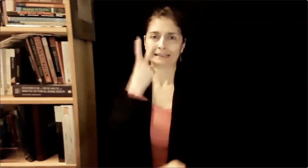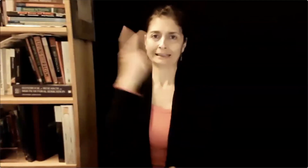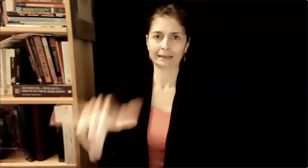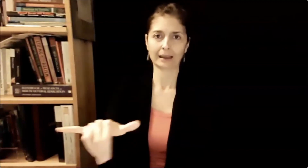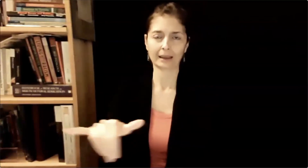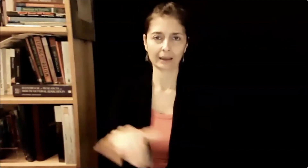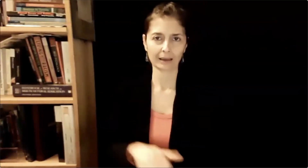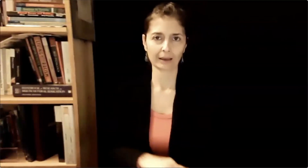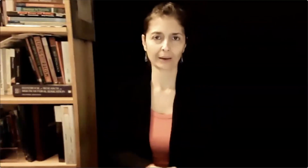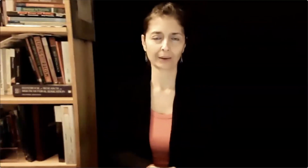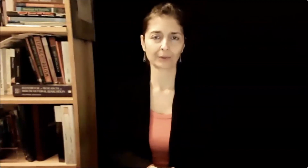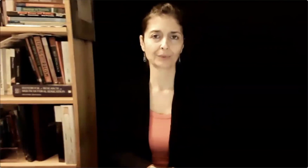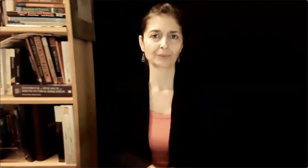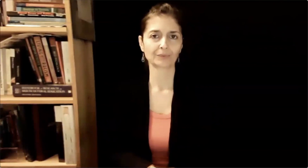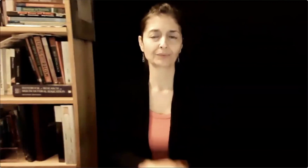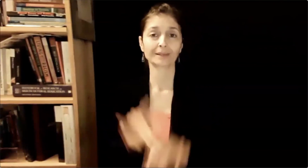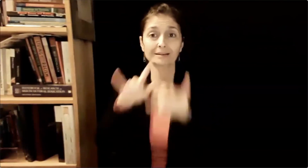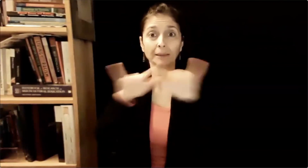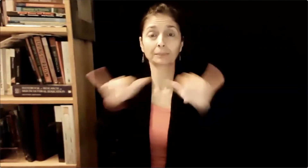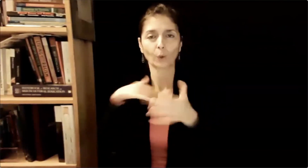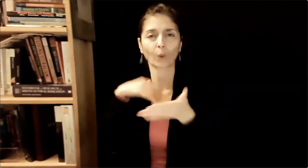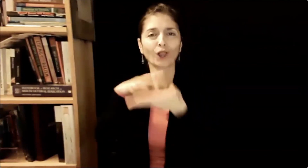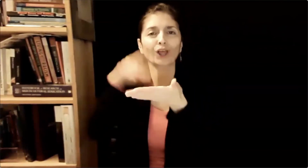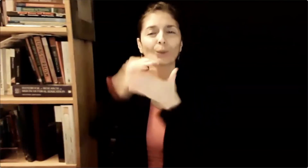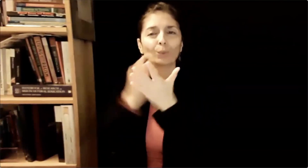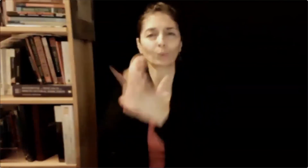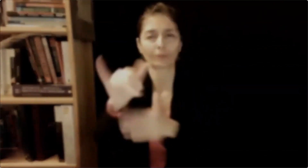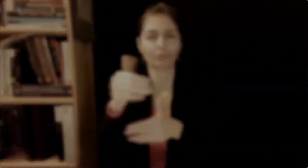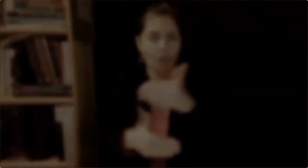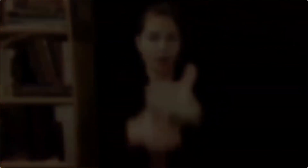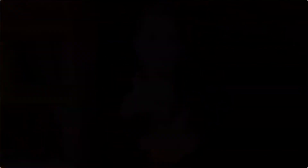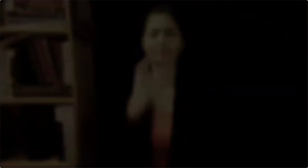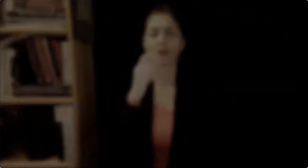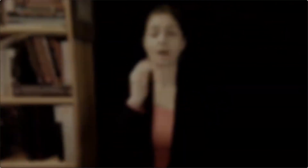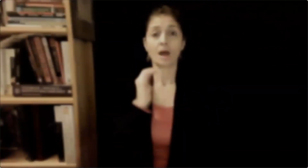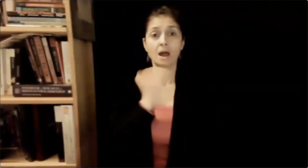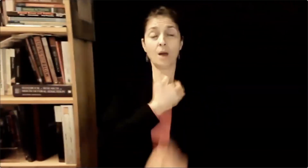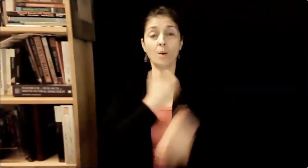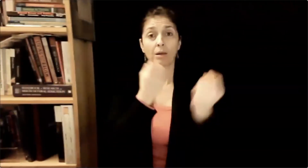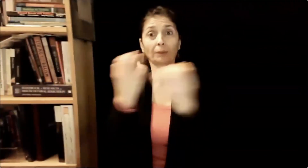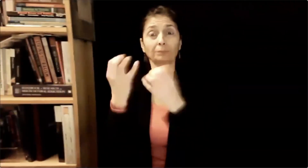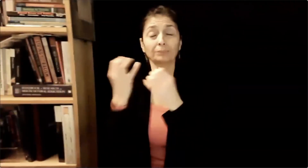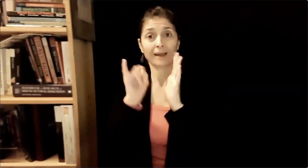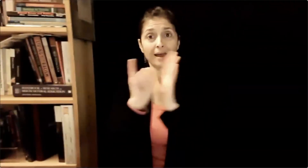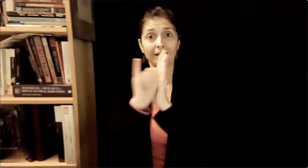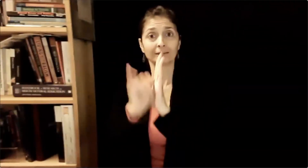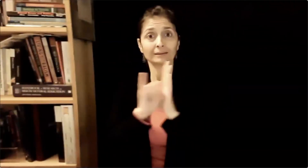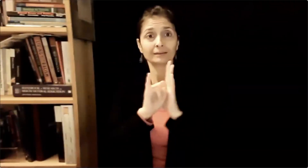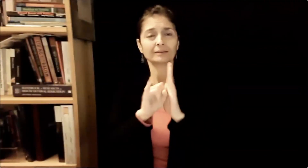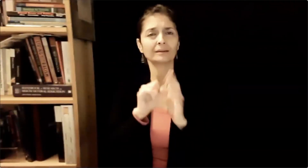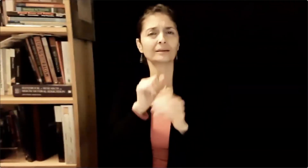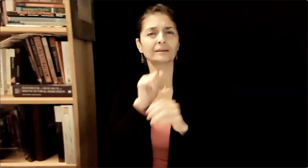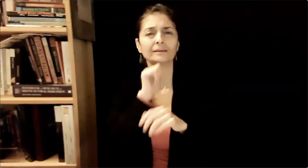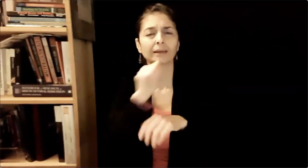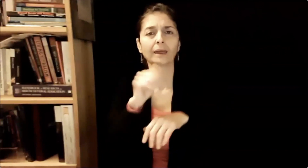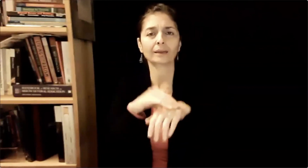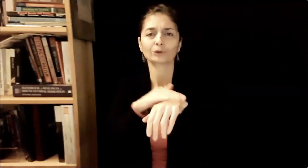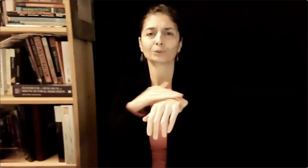Our deaf children need to see that. At the same time, we ourselves learn from that process.